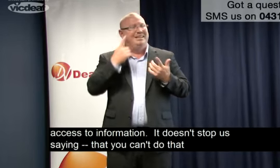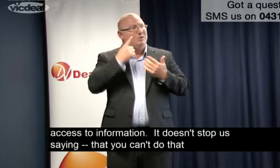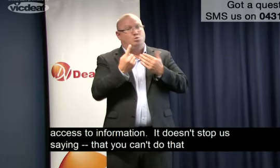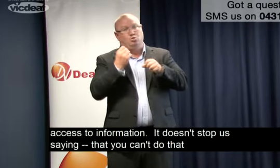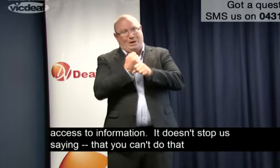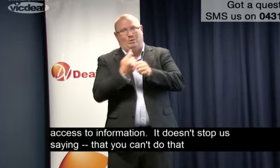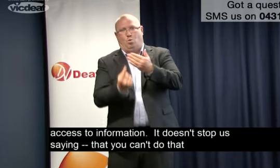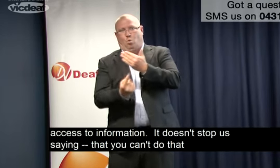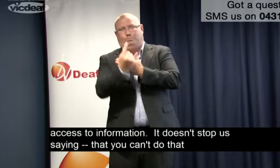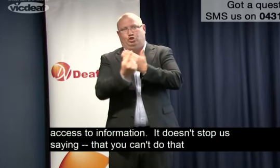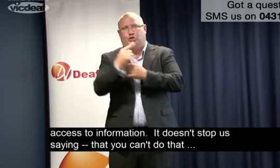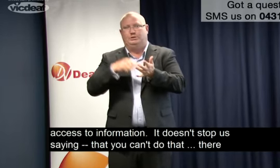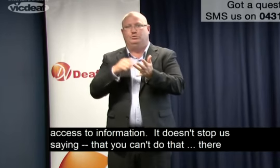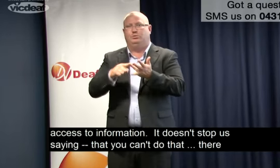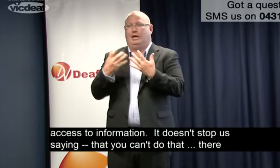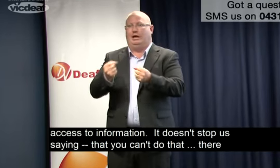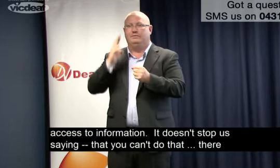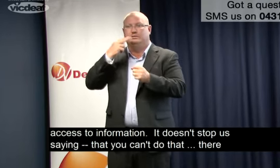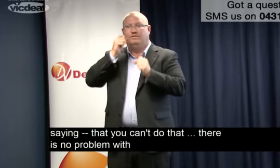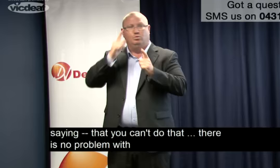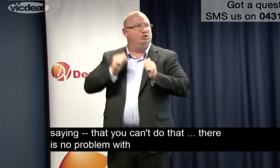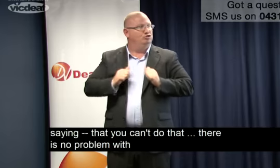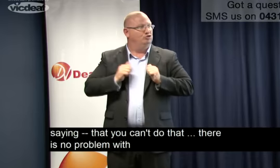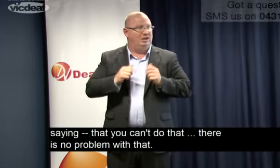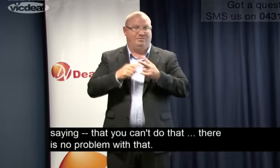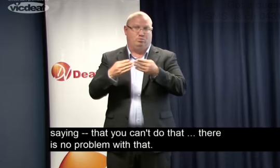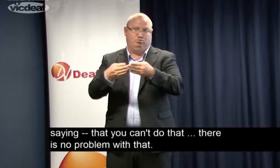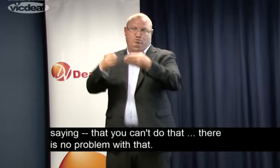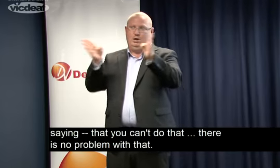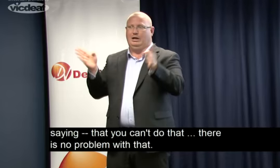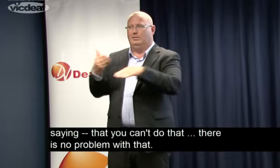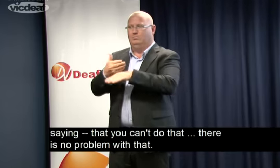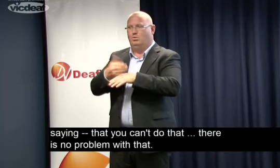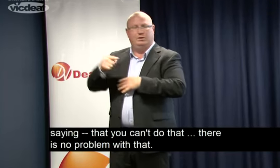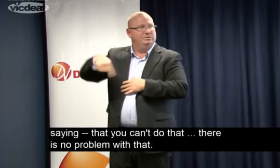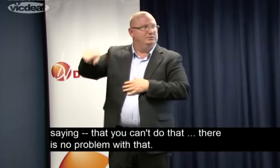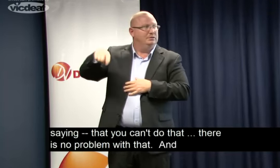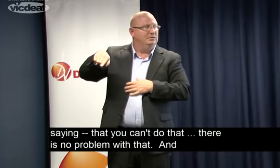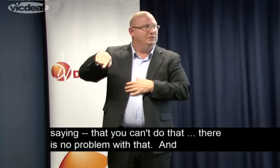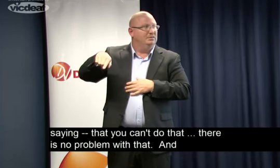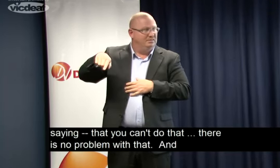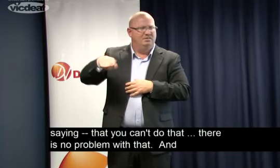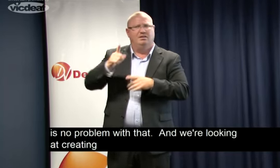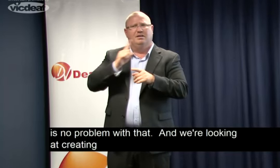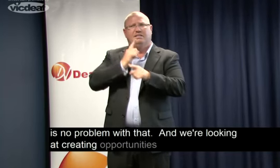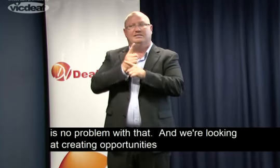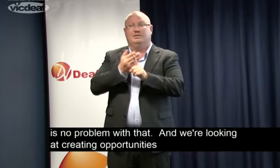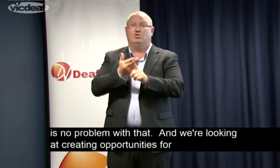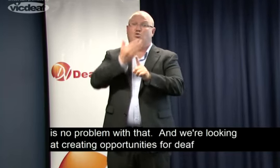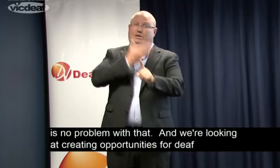with that. And it's looking at creating opportunities for deaf awareness training to be provided to